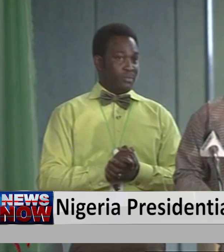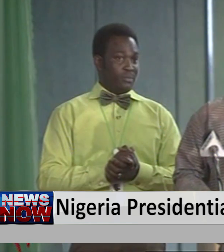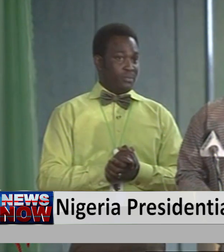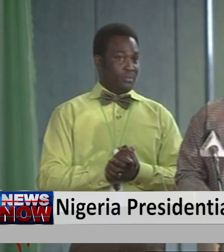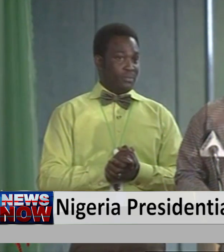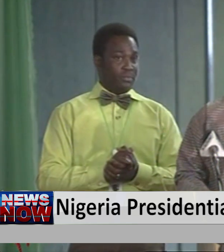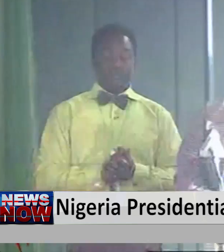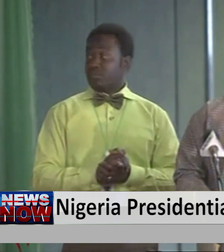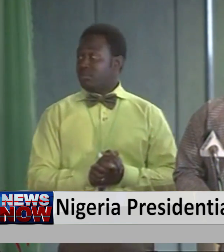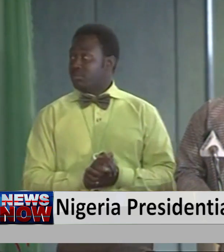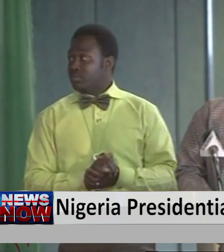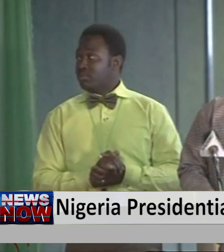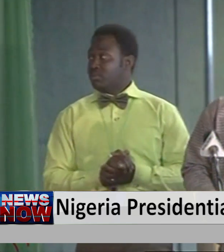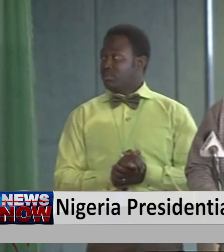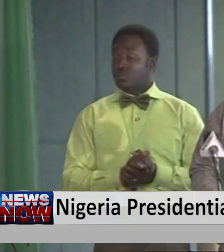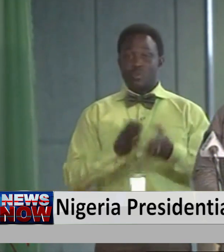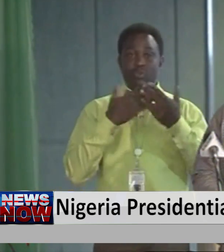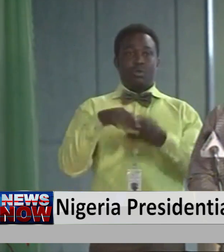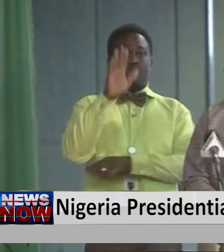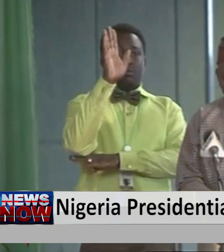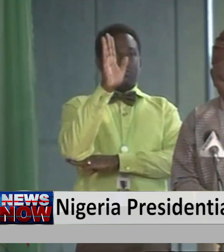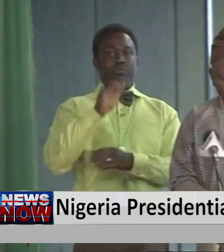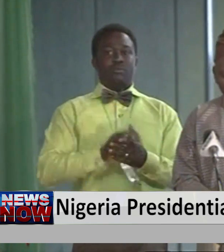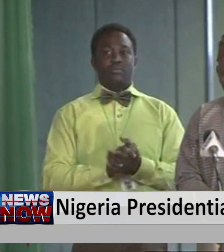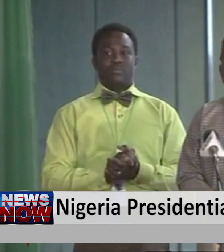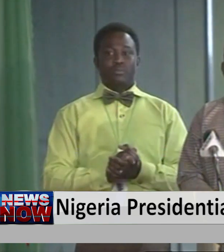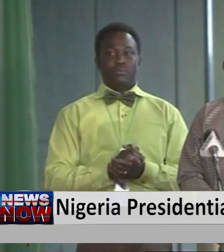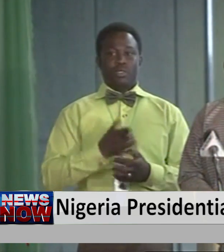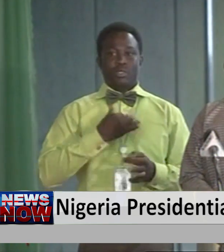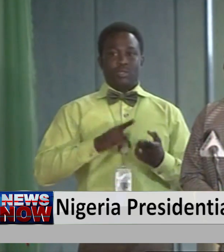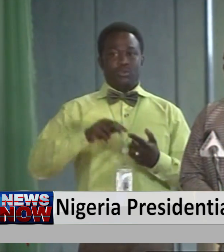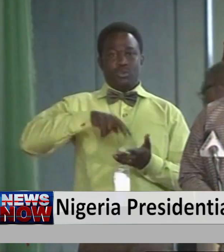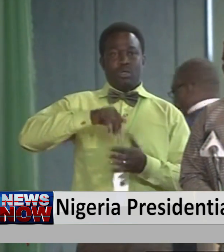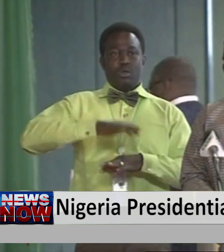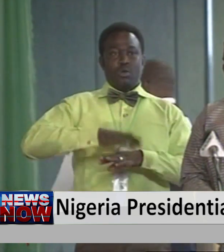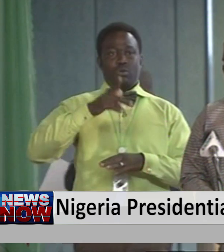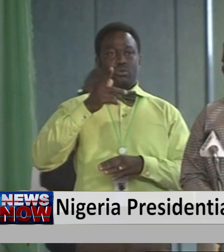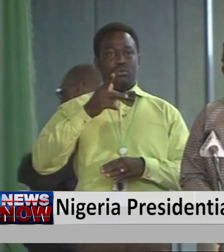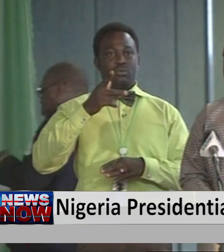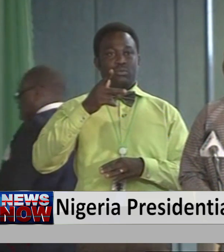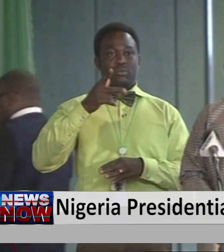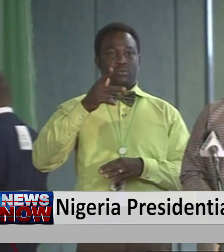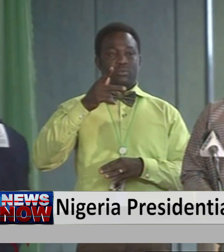Okay. Good afternoon. I'd like to stand on